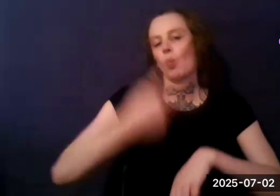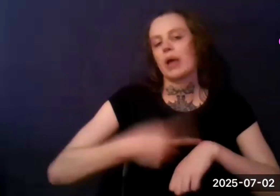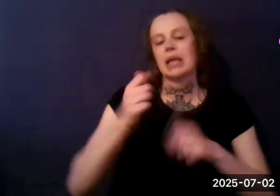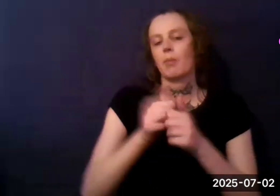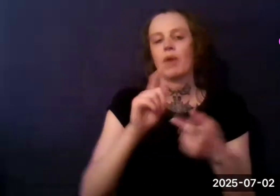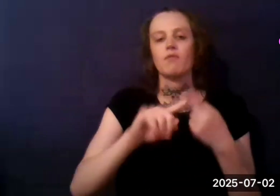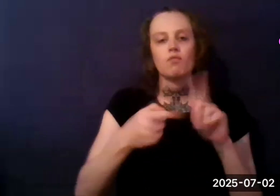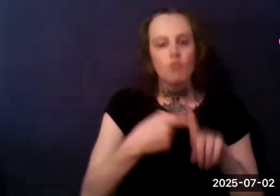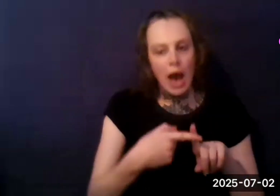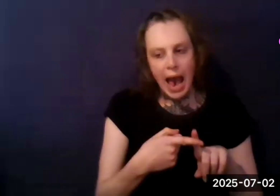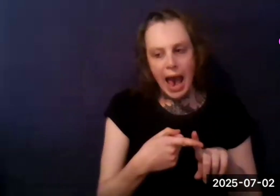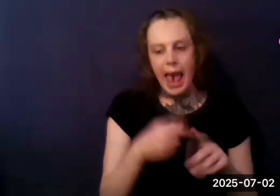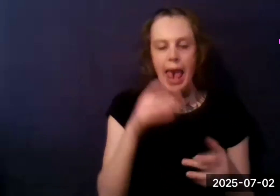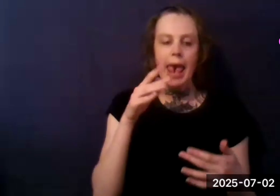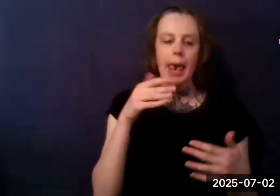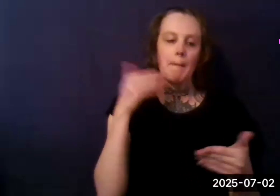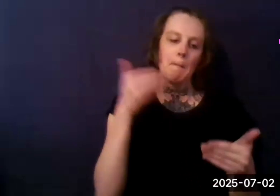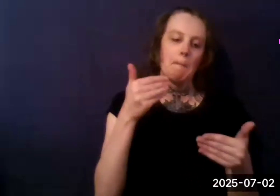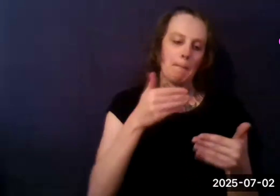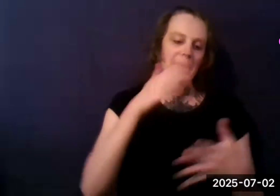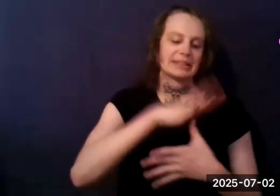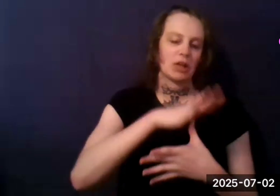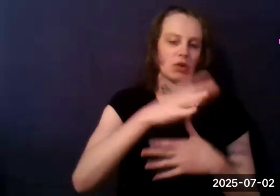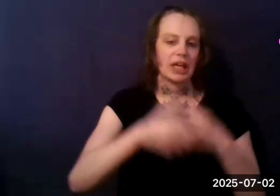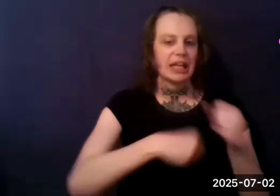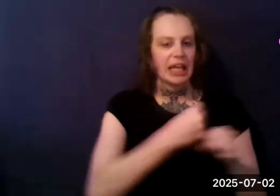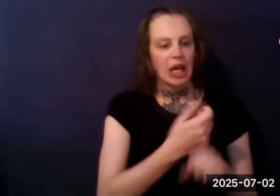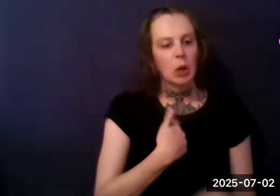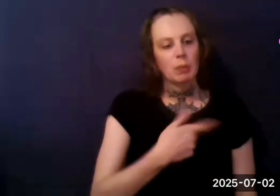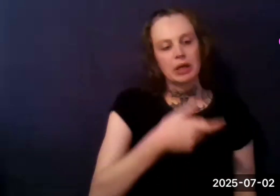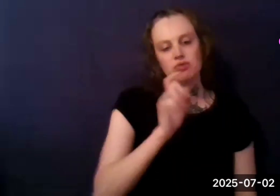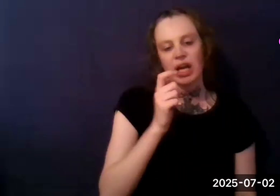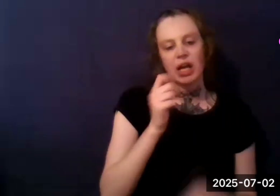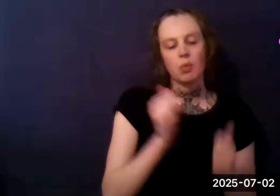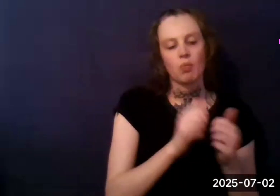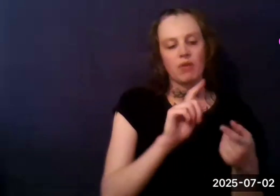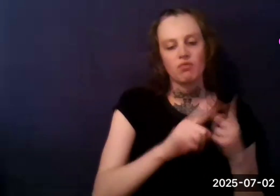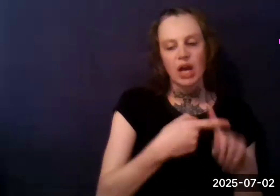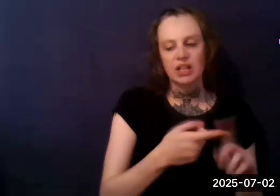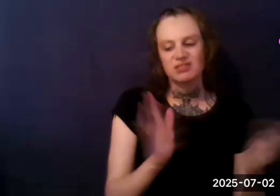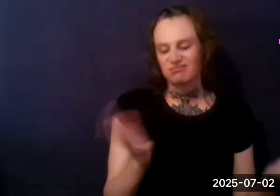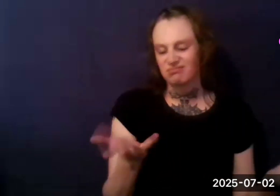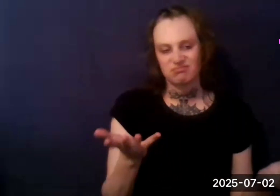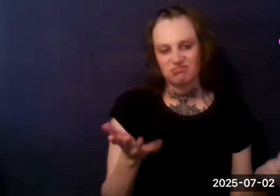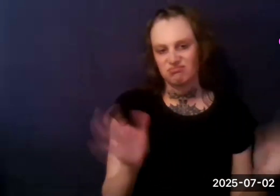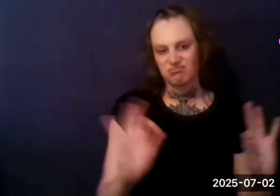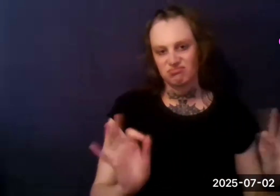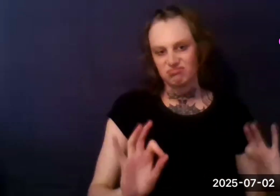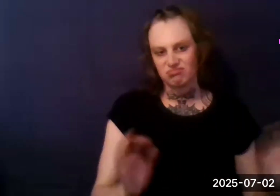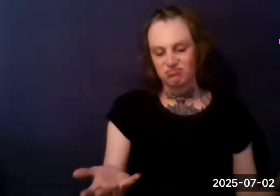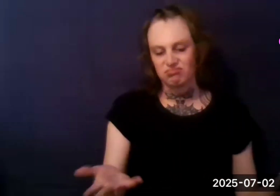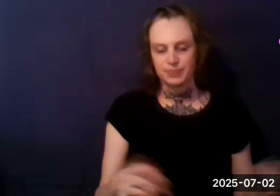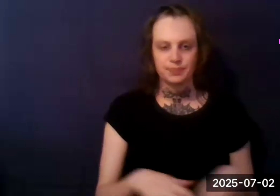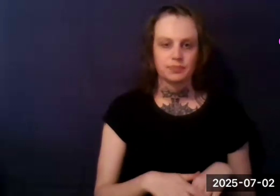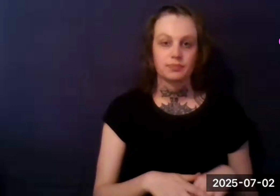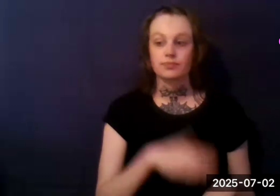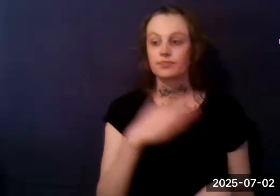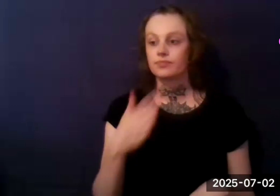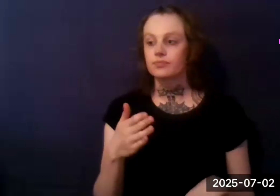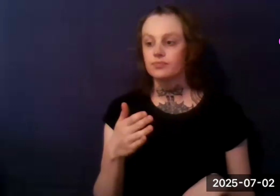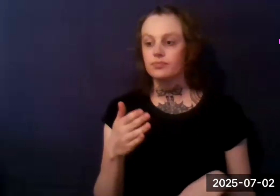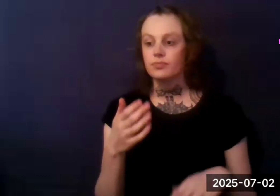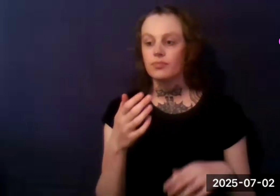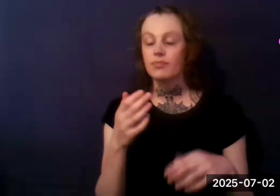school towards the end of my senior year, and it was nothing spectacular. But then I went to school in Montreal. Suddenly I went from not being able to buy